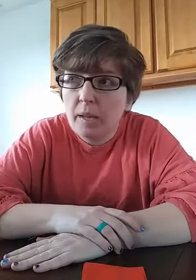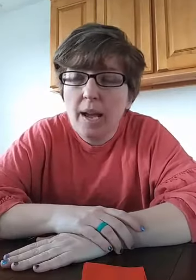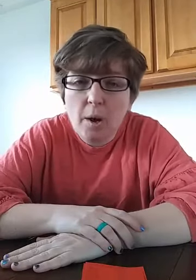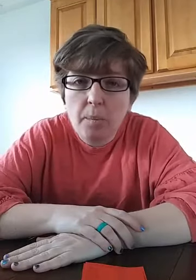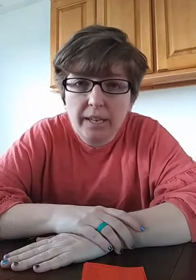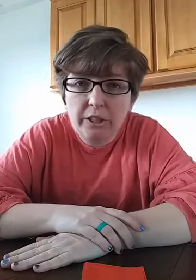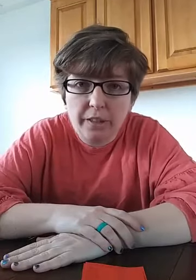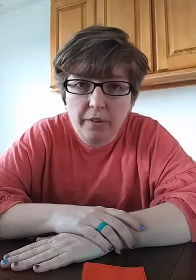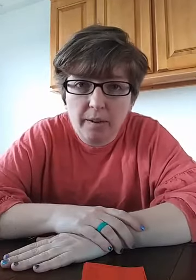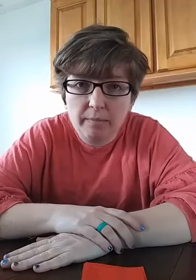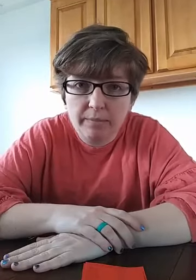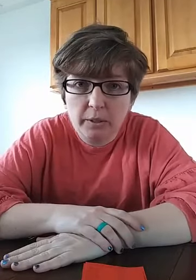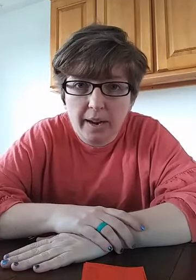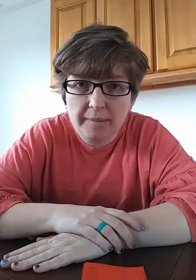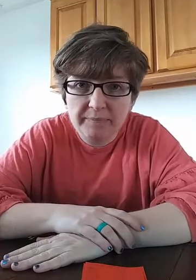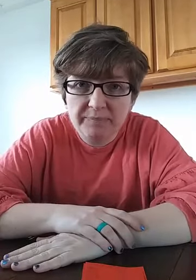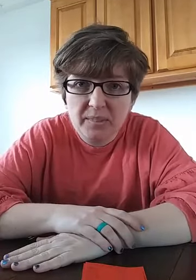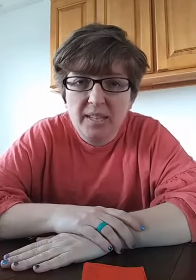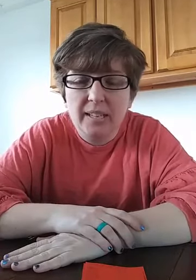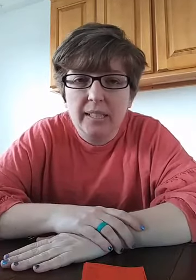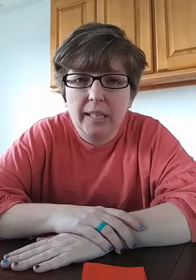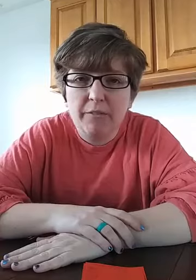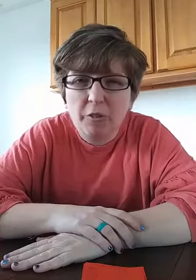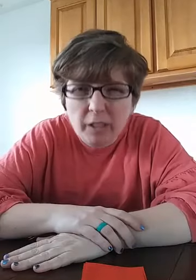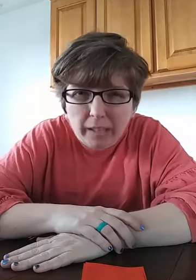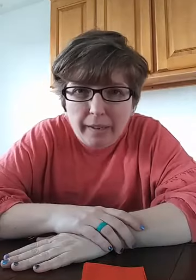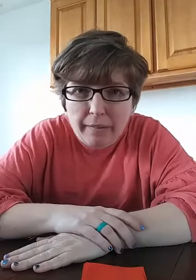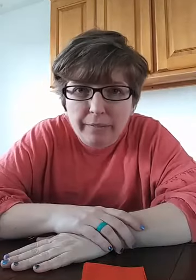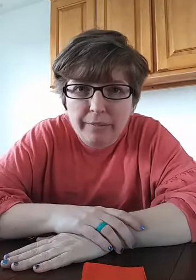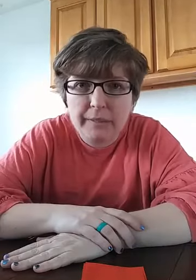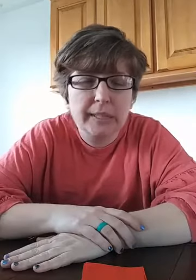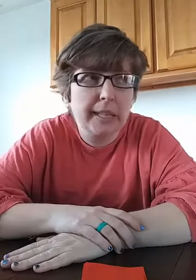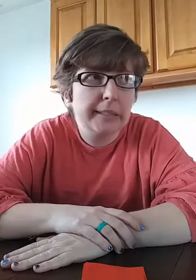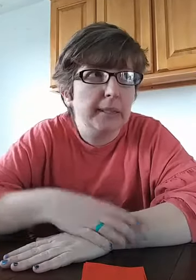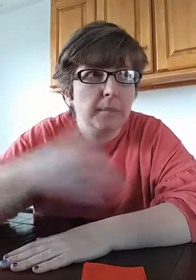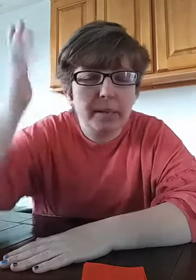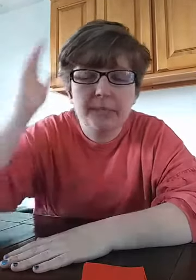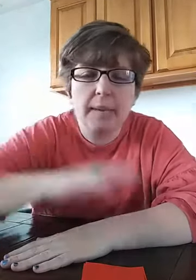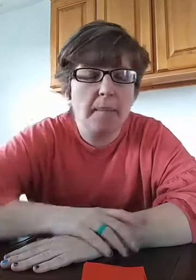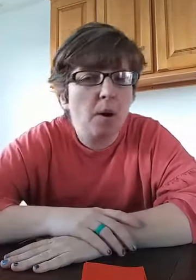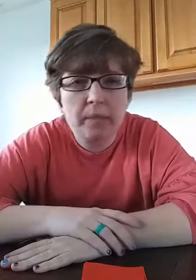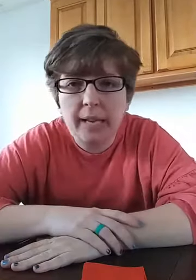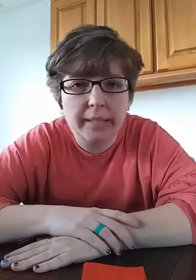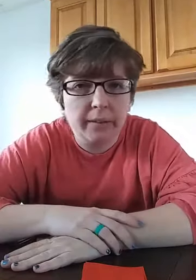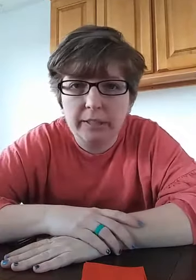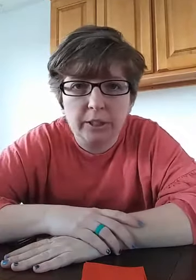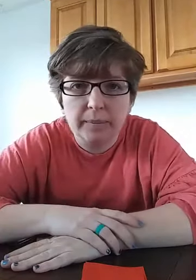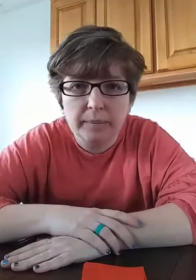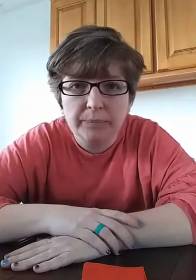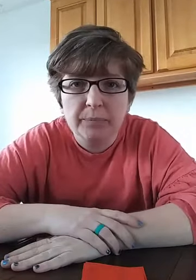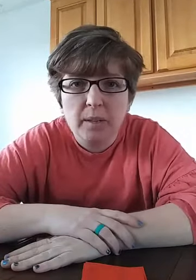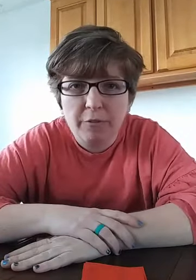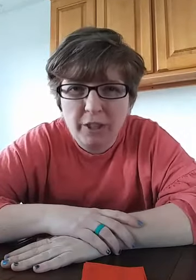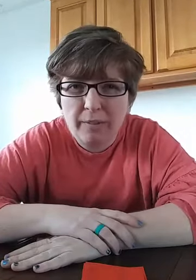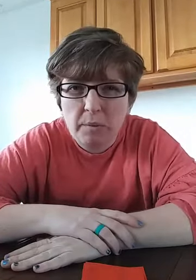help each other out okay and forgive say somebody say mom and dad yelled at you forgive them